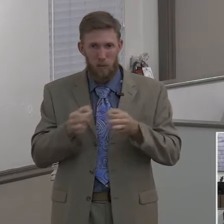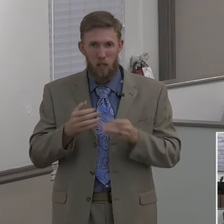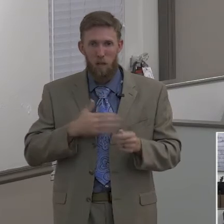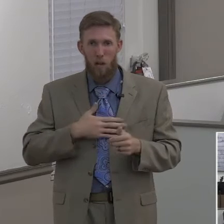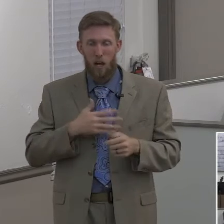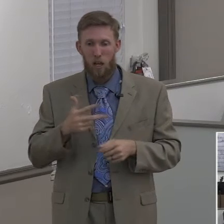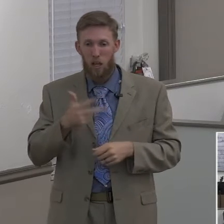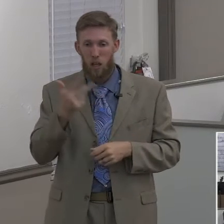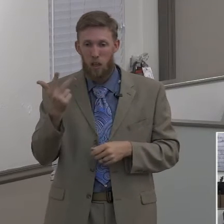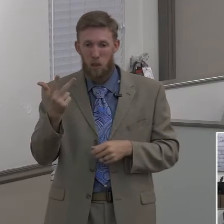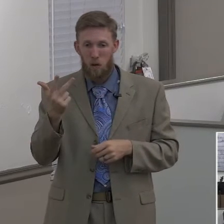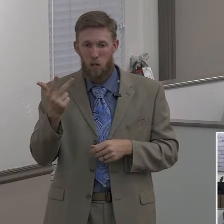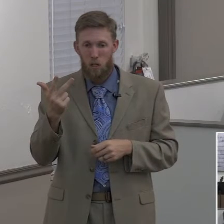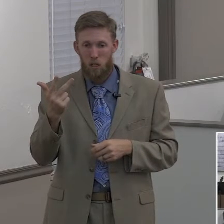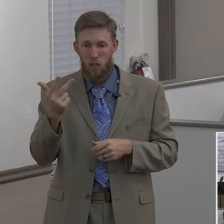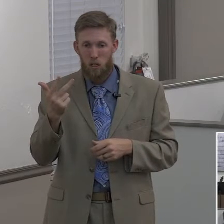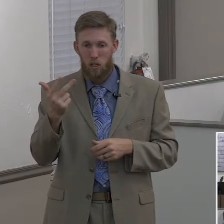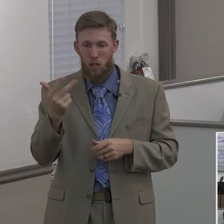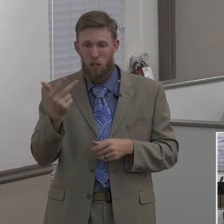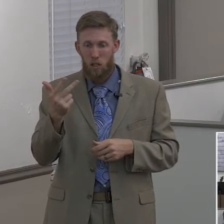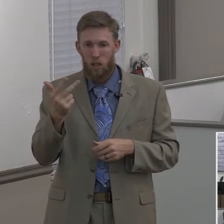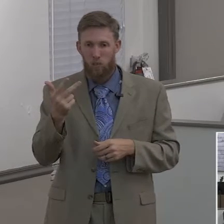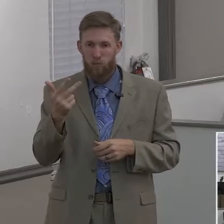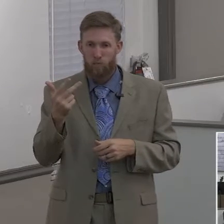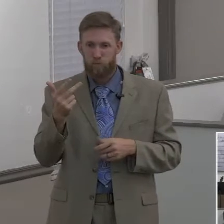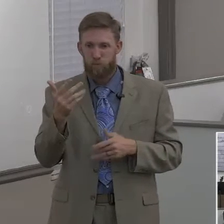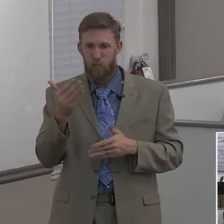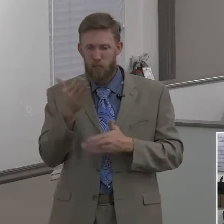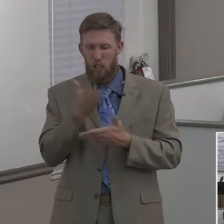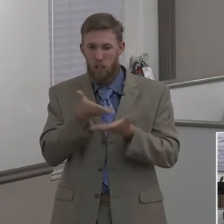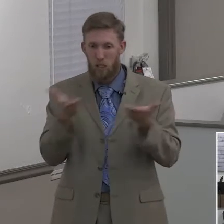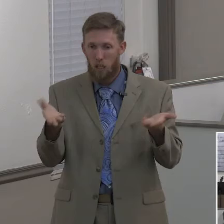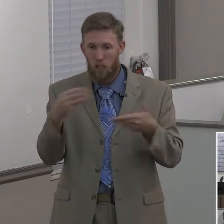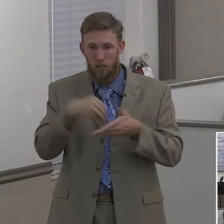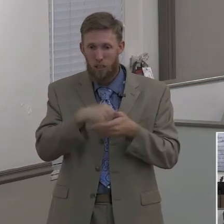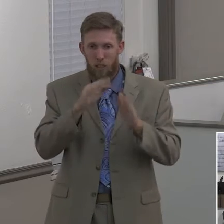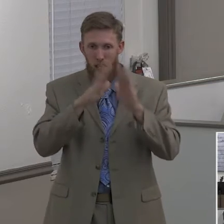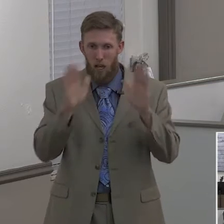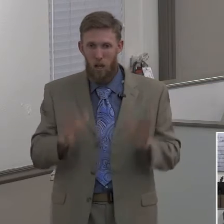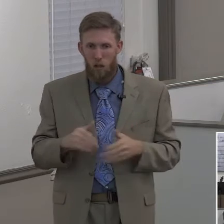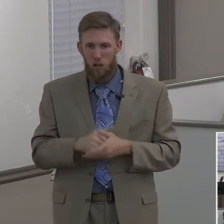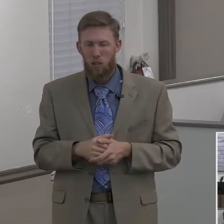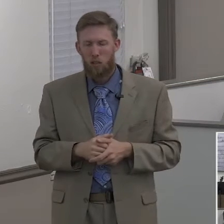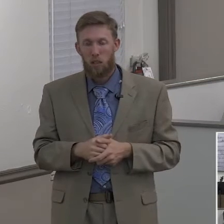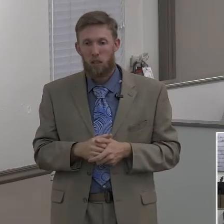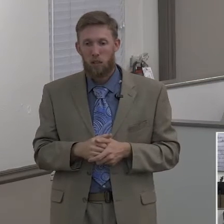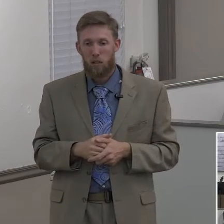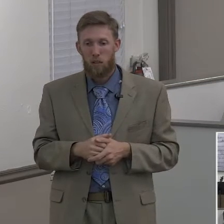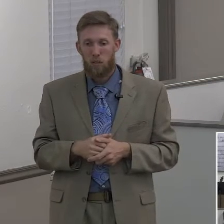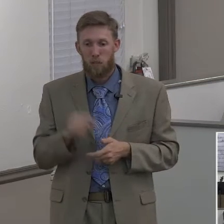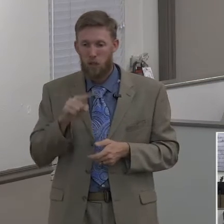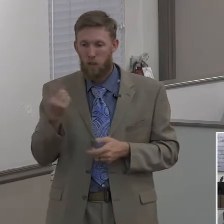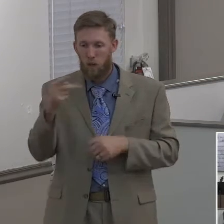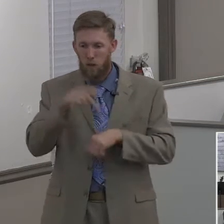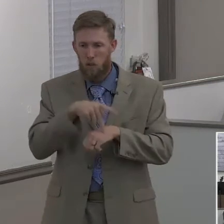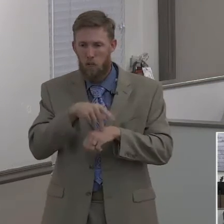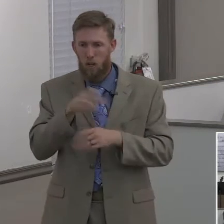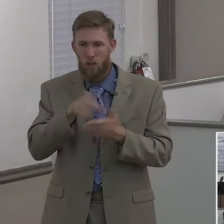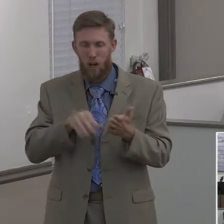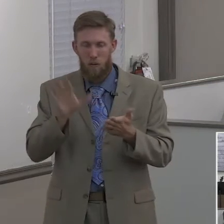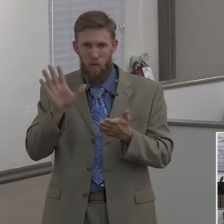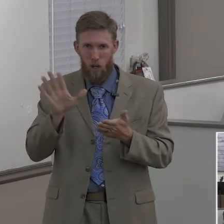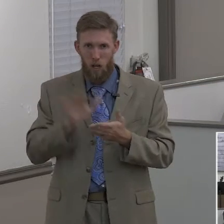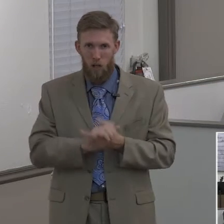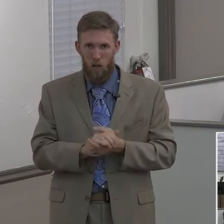So turn back to 1 Peter 5. Okay, we're going to be done here. 1